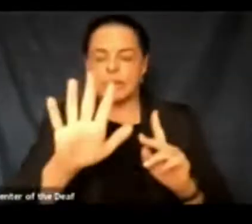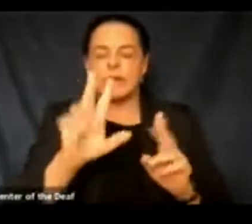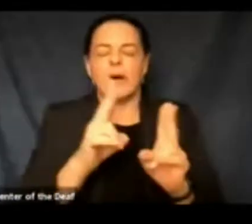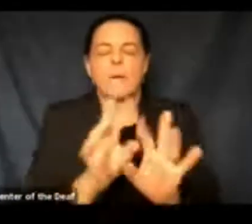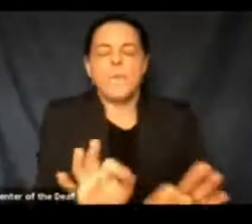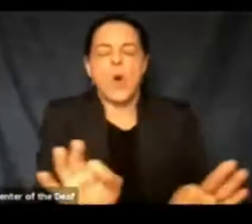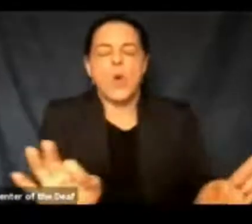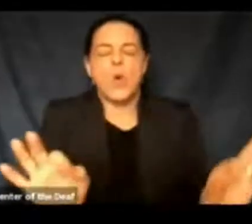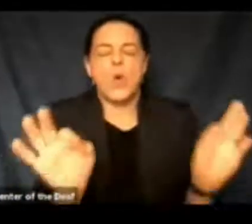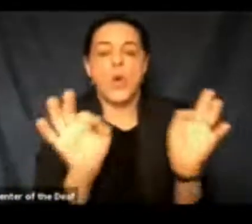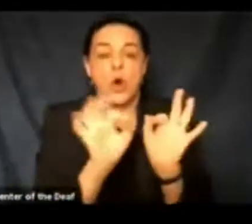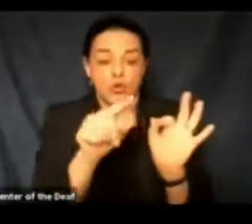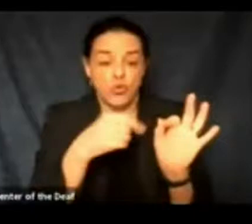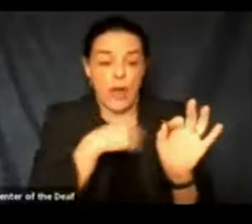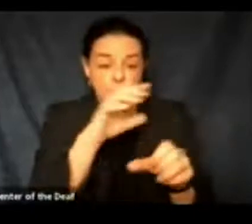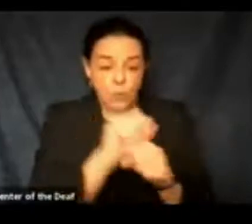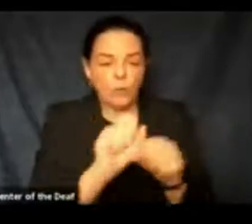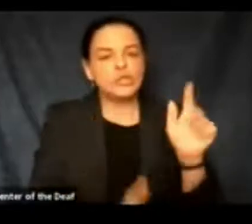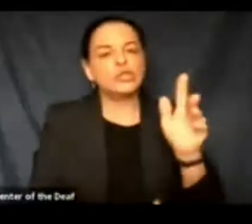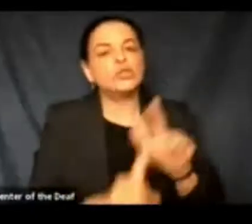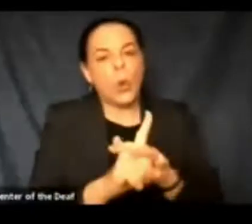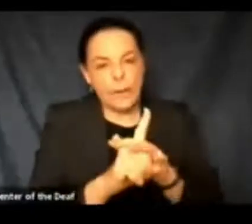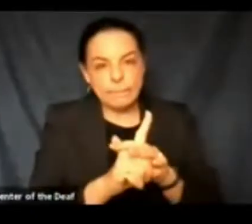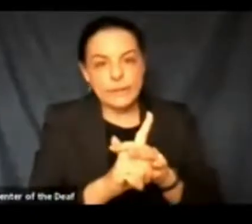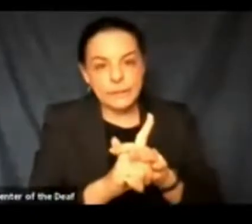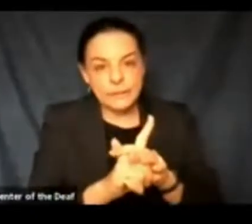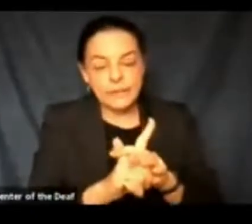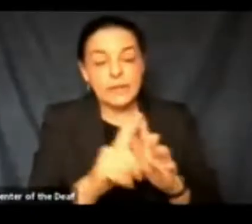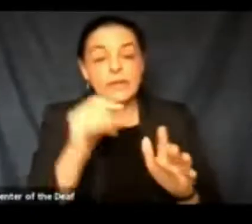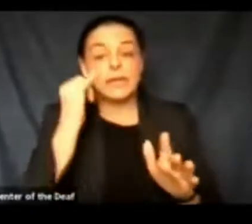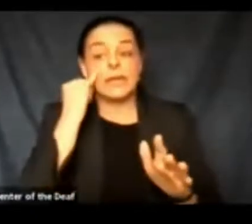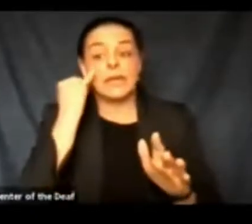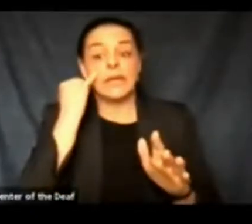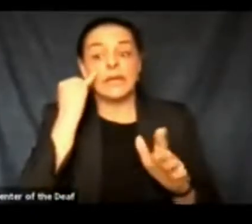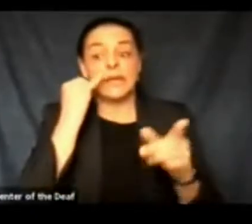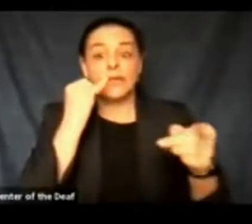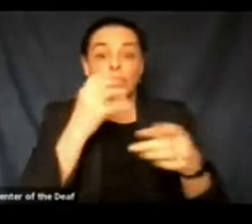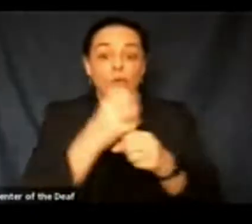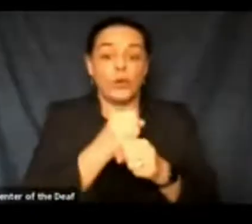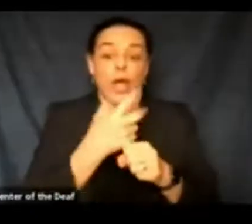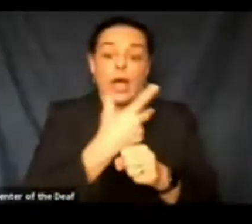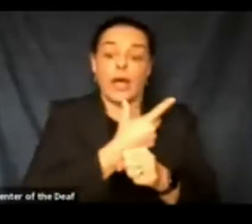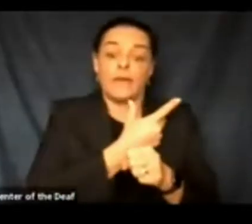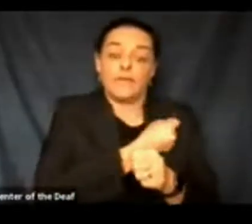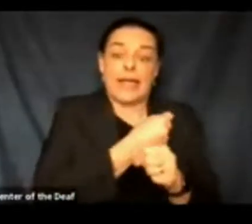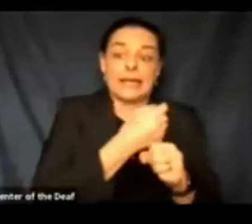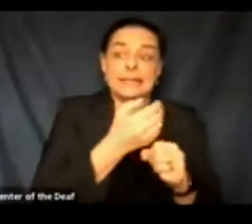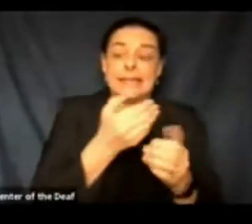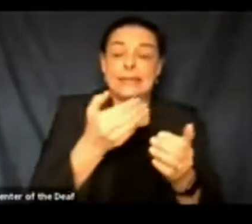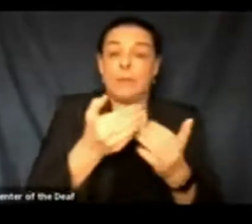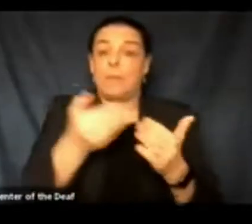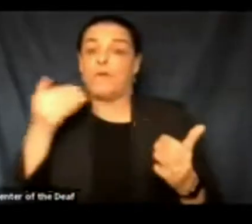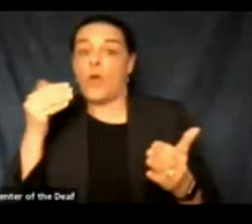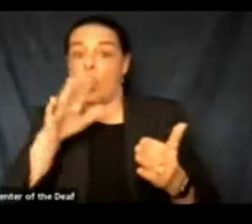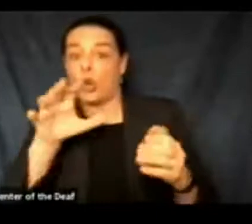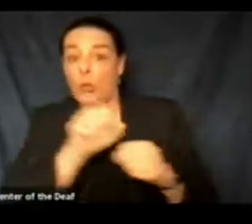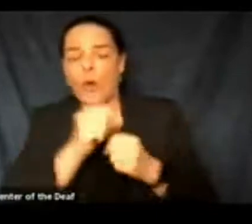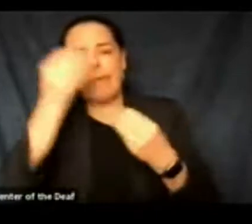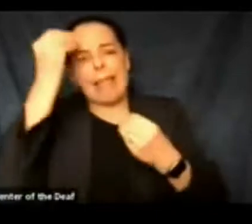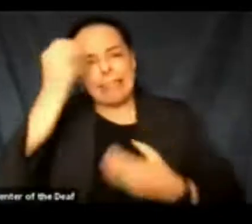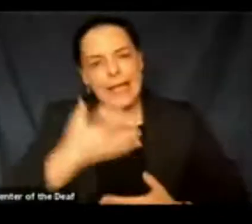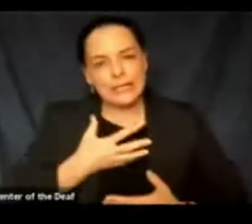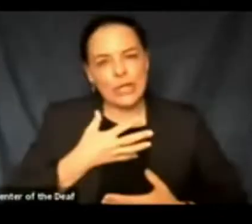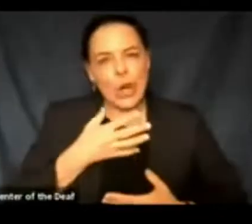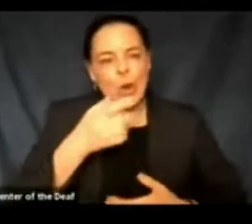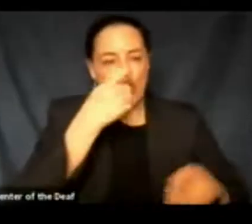you do show up for the appointment that you've received, or if you've gotten vaccine from somebody else before your appointment happens, to please let us know so then we can fill that